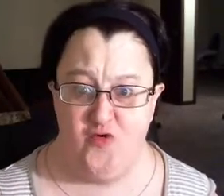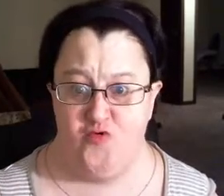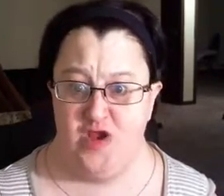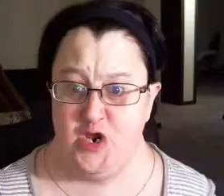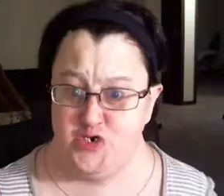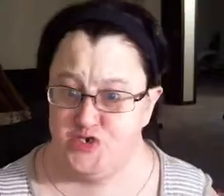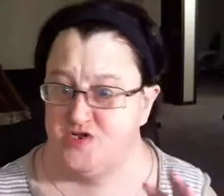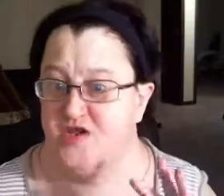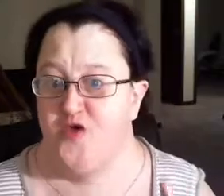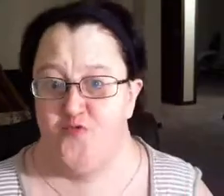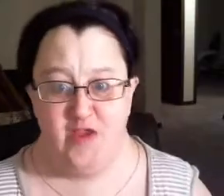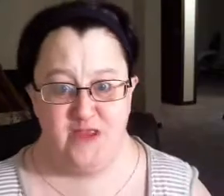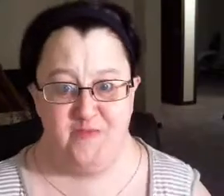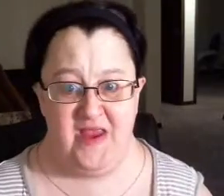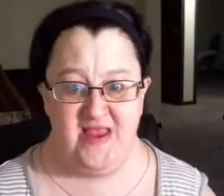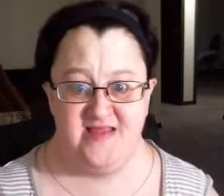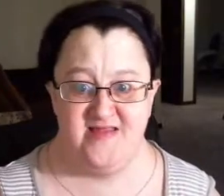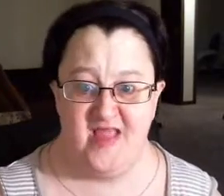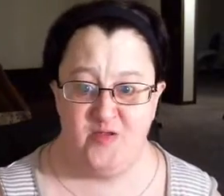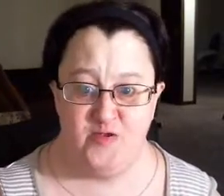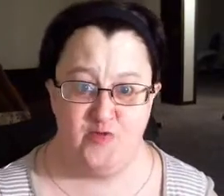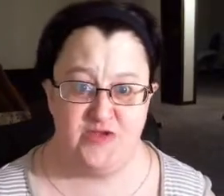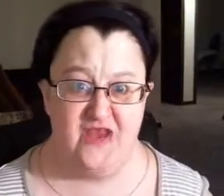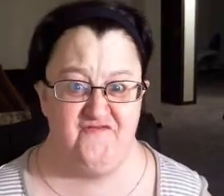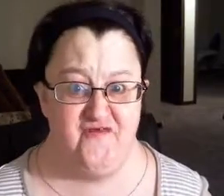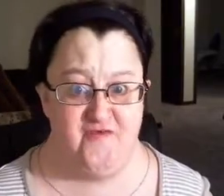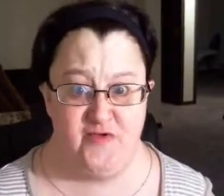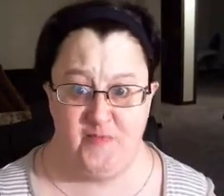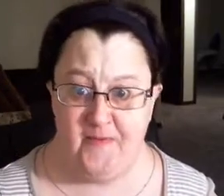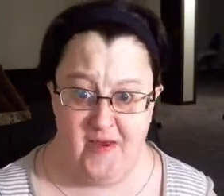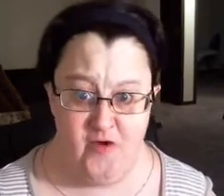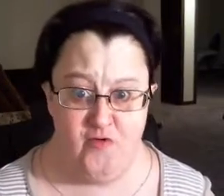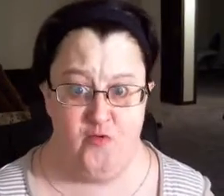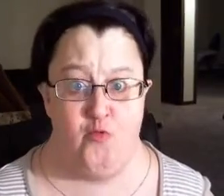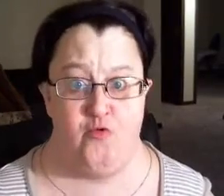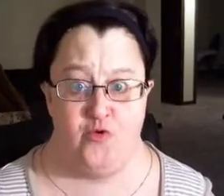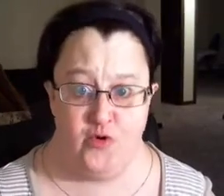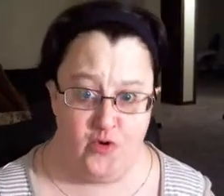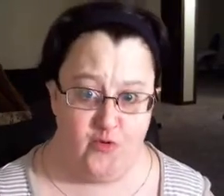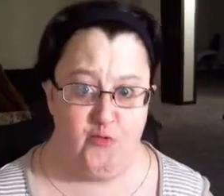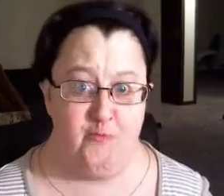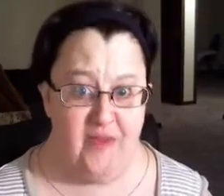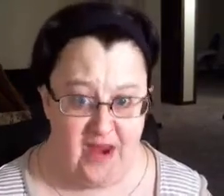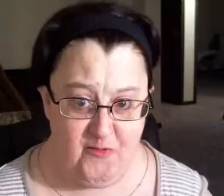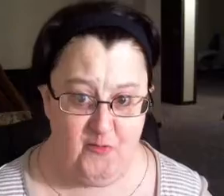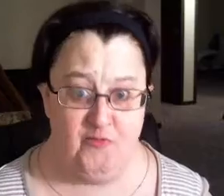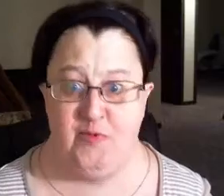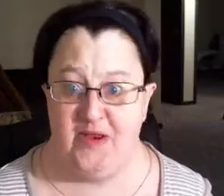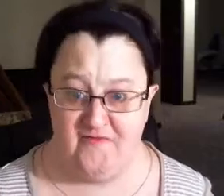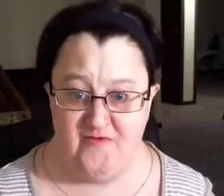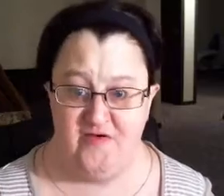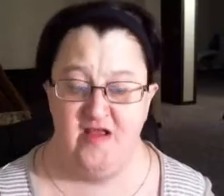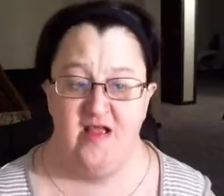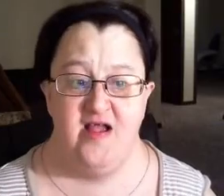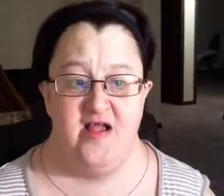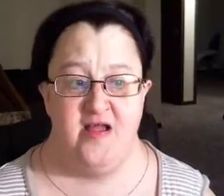ish recipes that don't take forever to prepare or cook or bake or whatever um